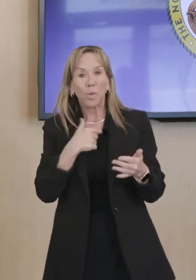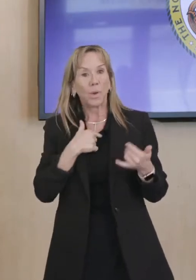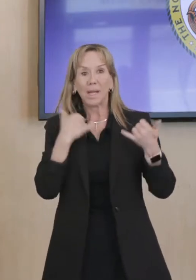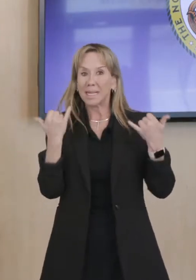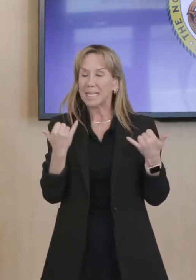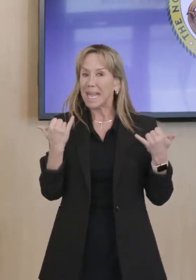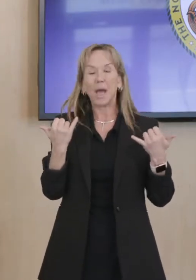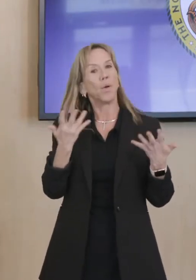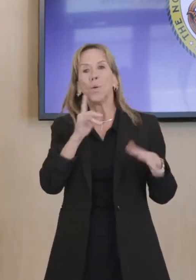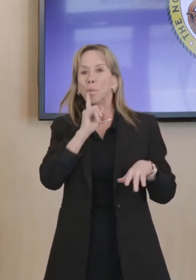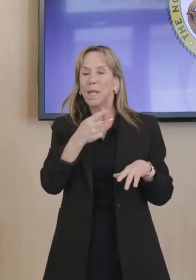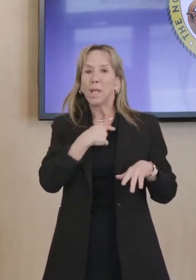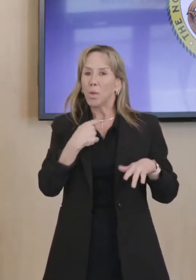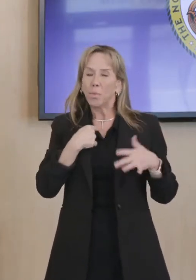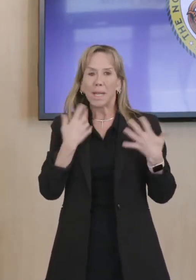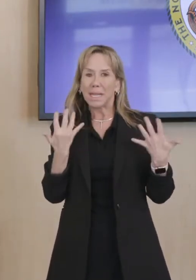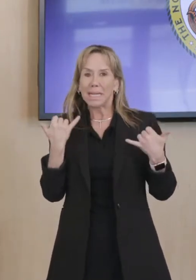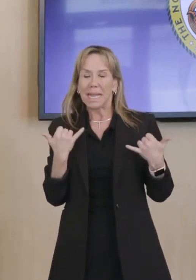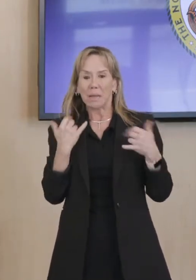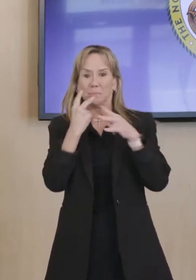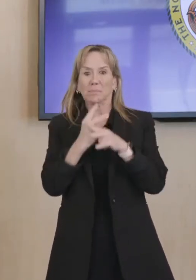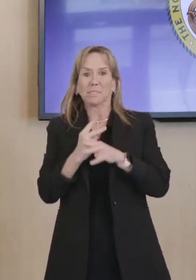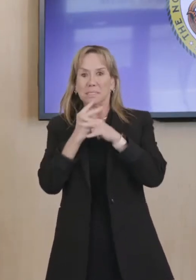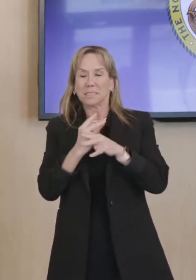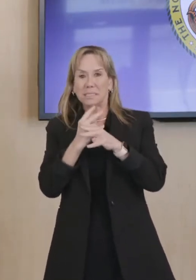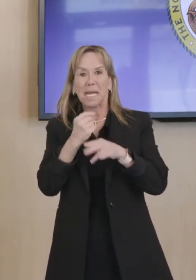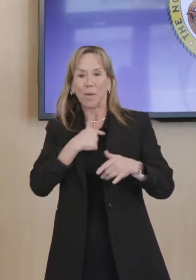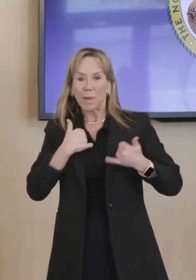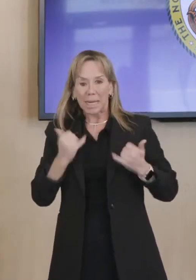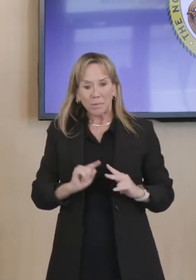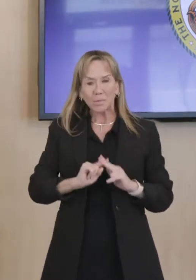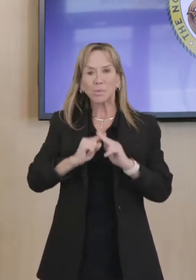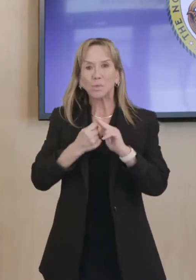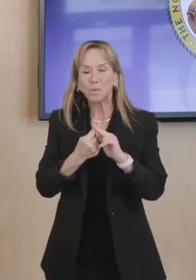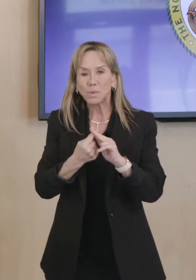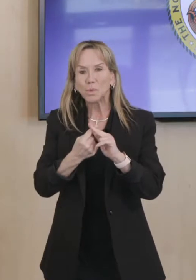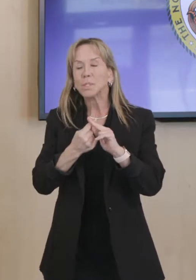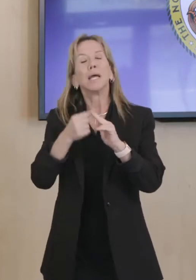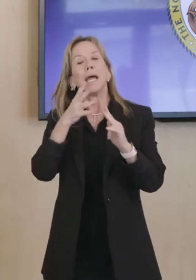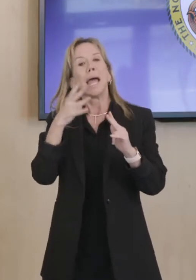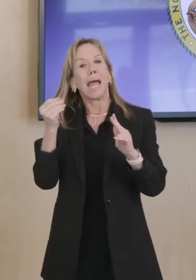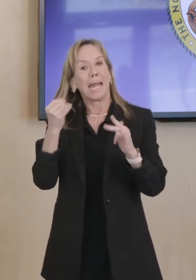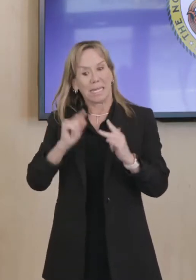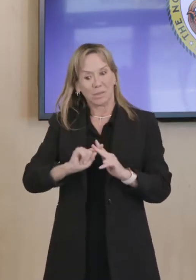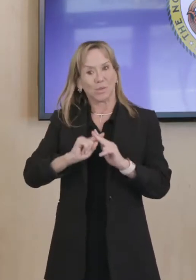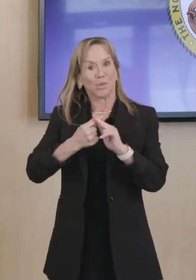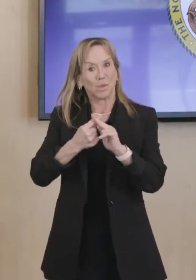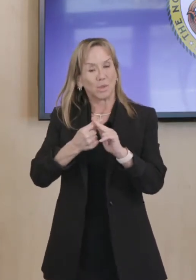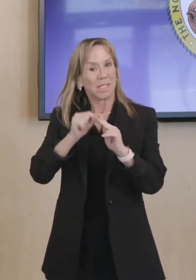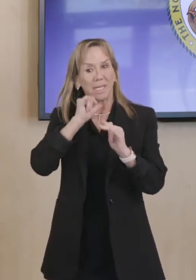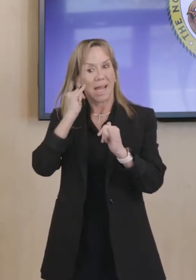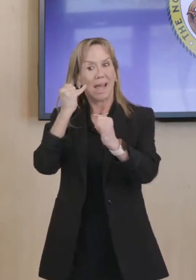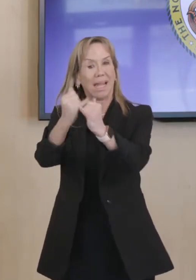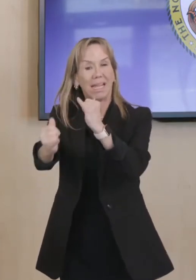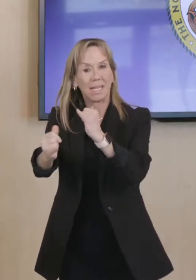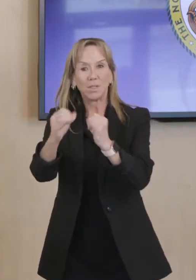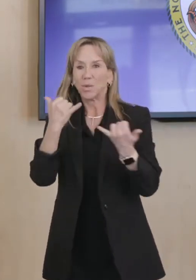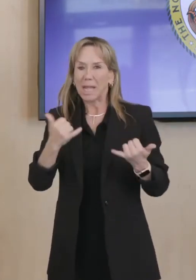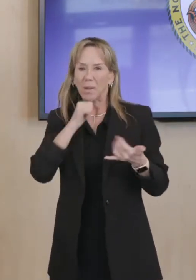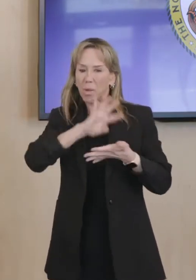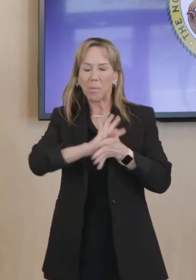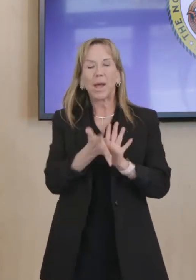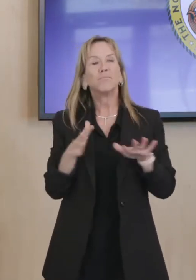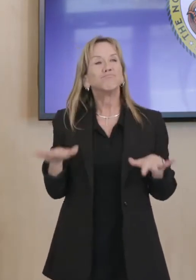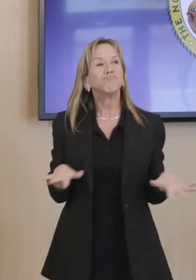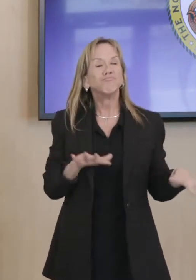end of this situation, and now is not a period to be lulled into any sense of complacency. It is a period to know that these are the